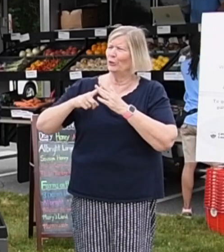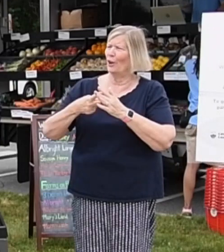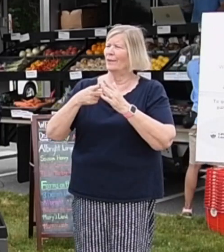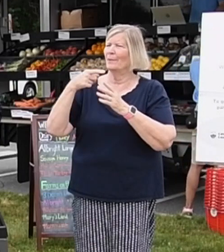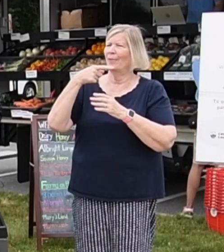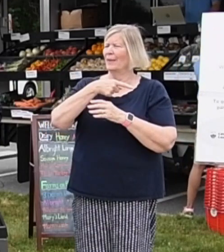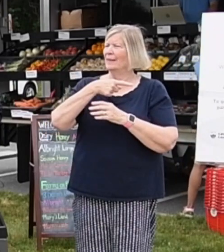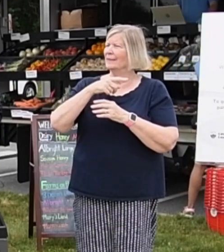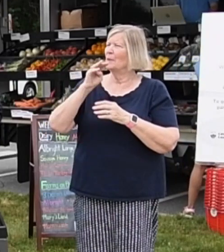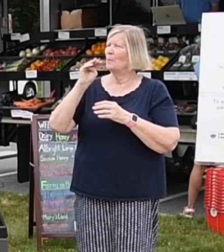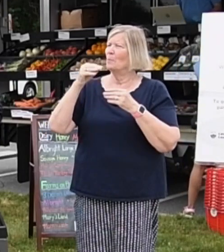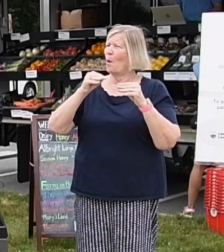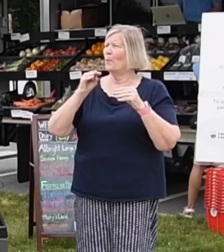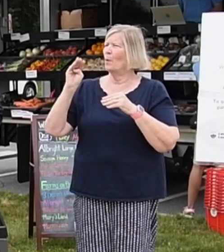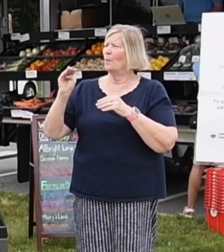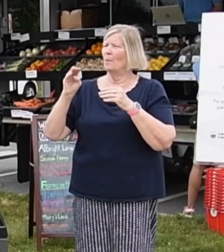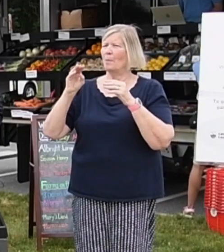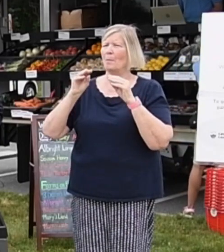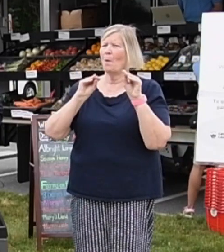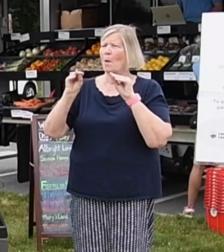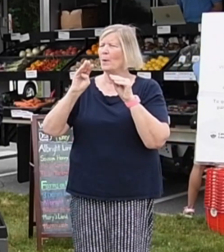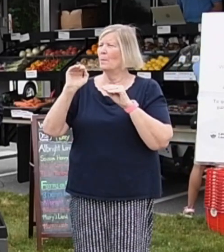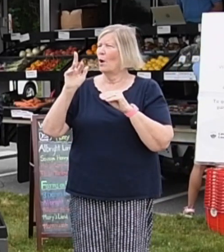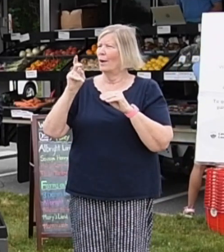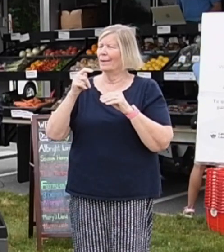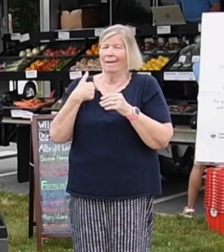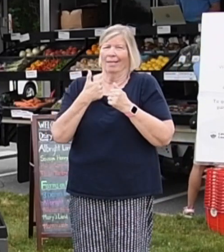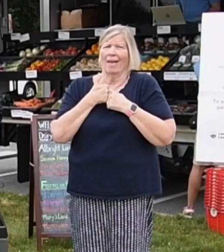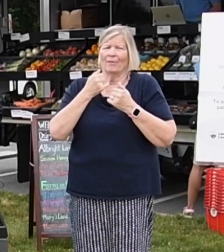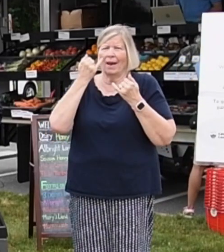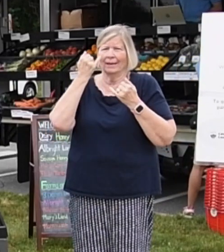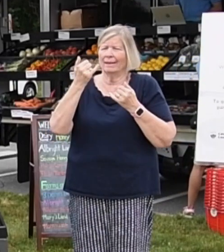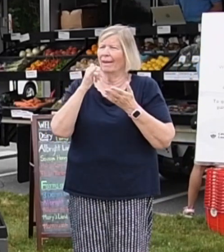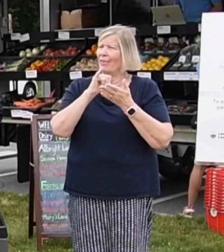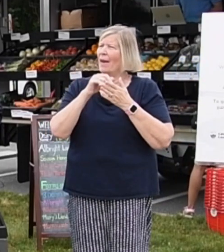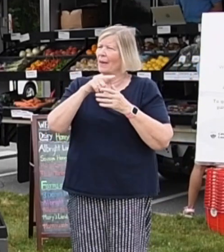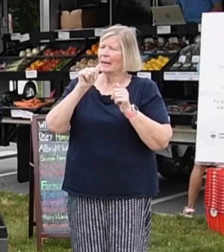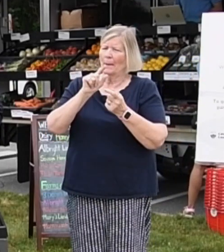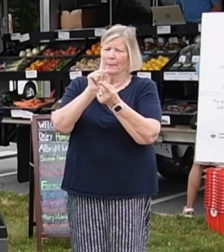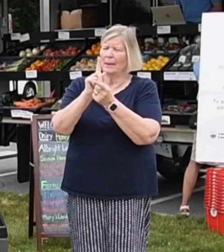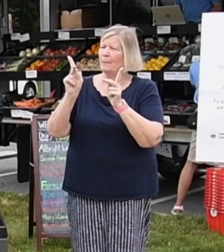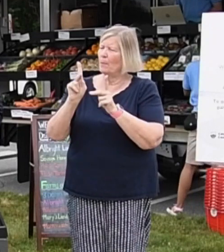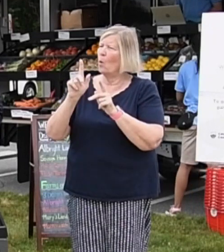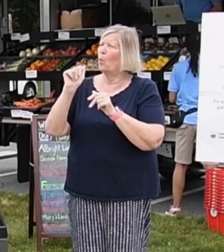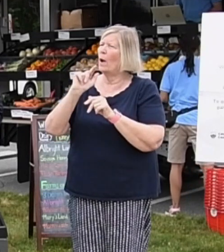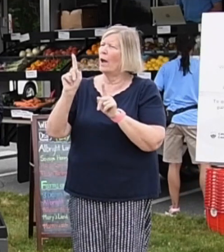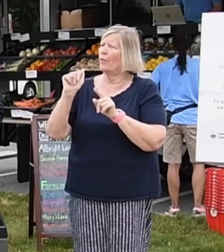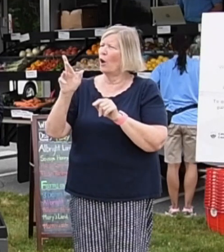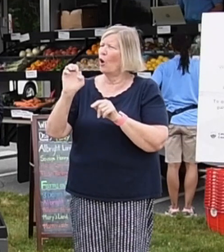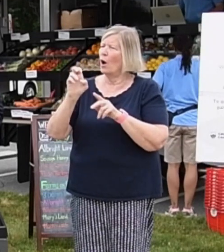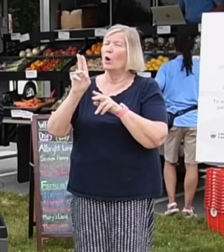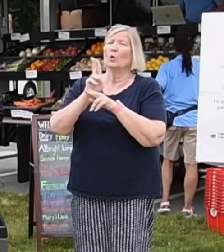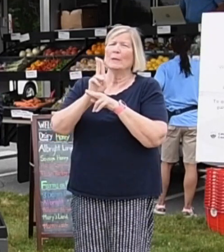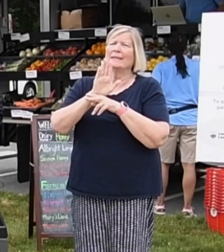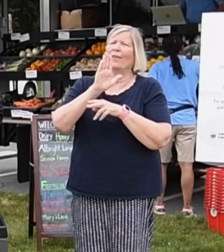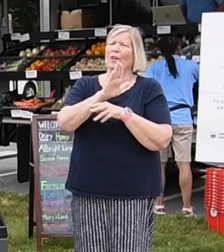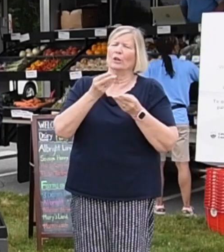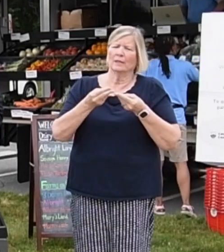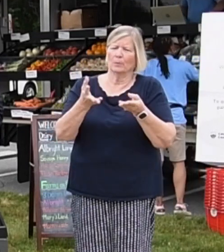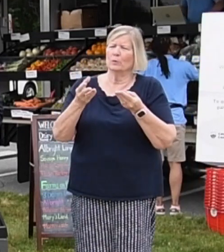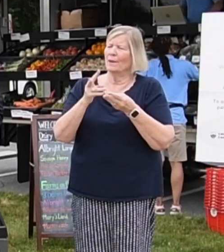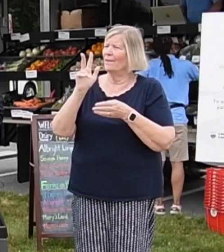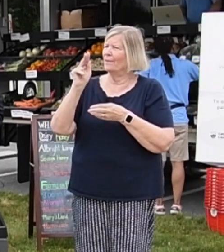market. I love that Roving Radish will be able to meet more families where they are by using their distribution van to reach